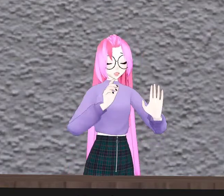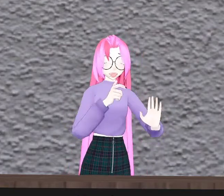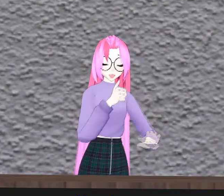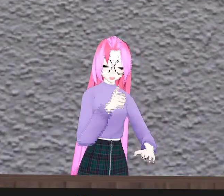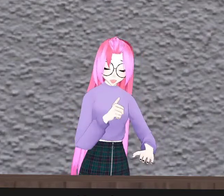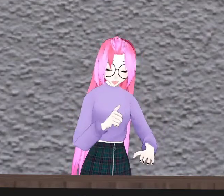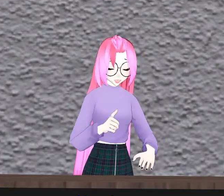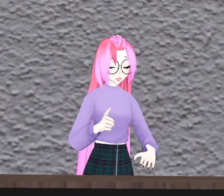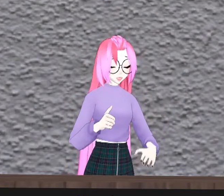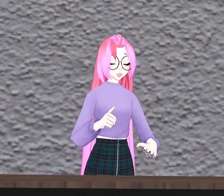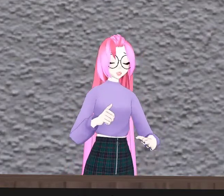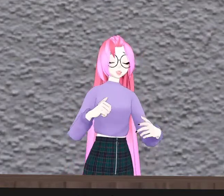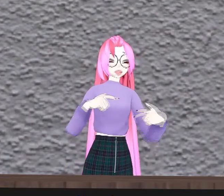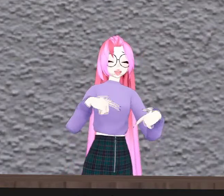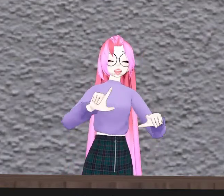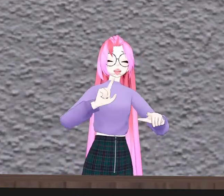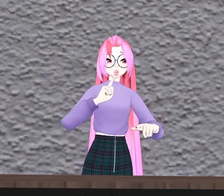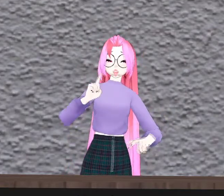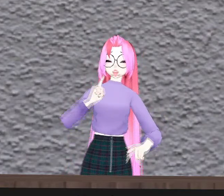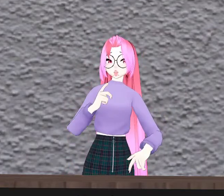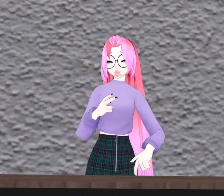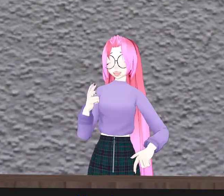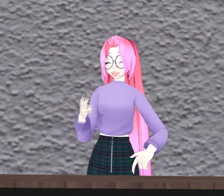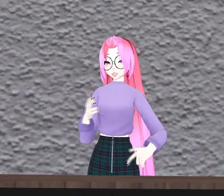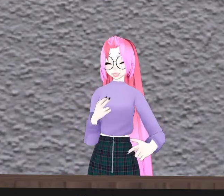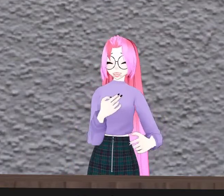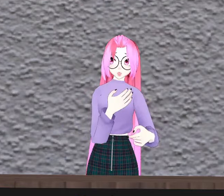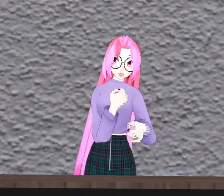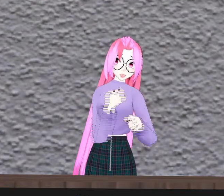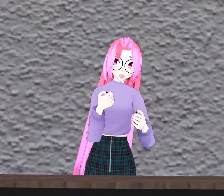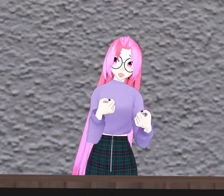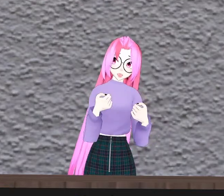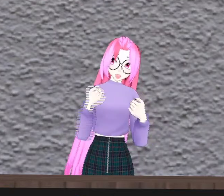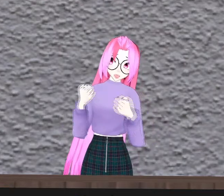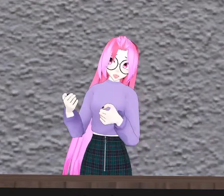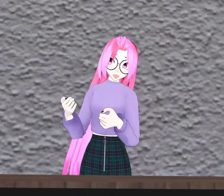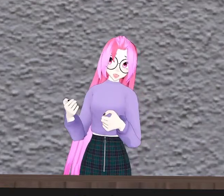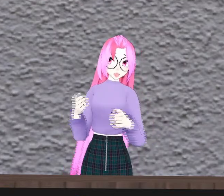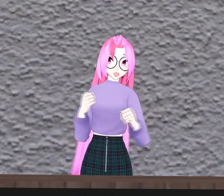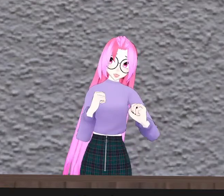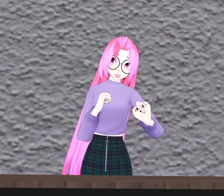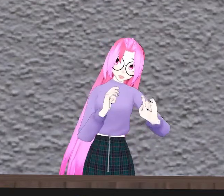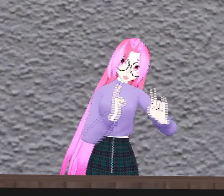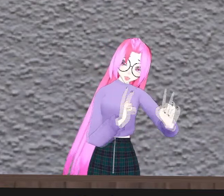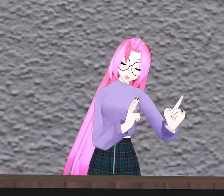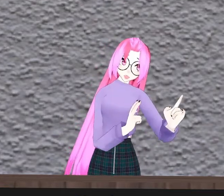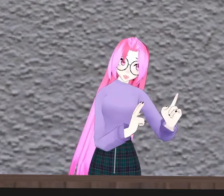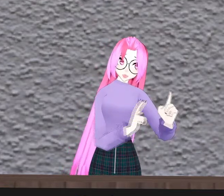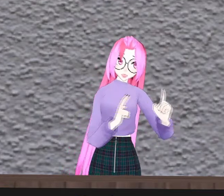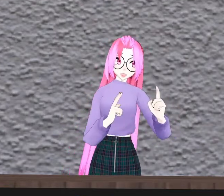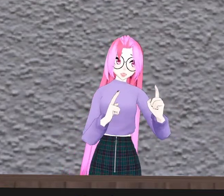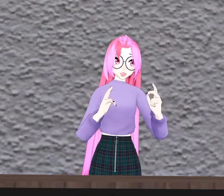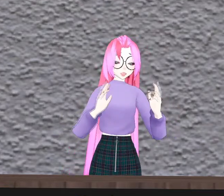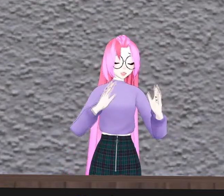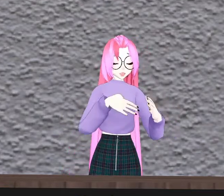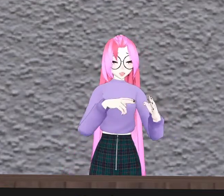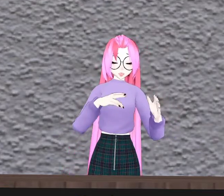be patient and allow a deaf or hard of hearing person to make that and give that to you because it's a real honor. It means that you've been